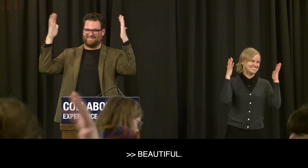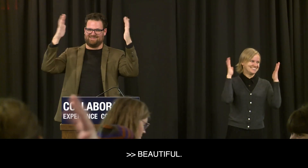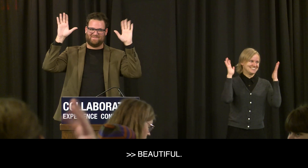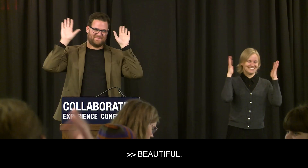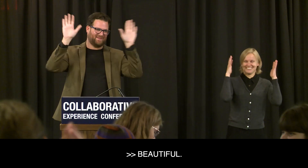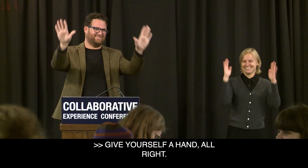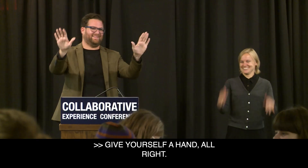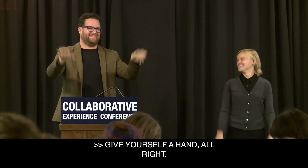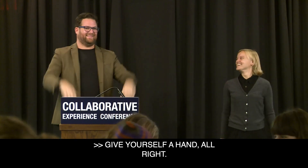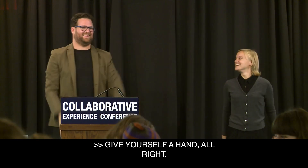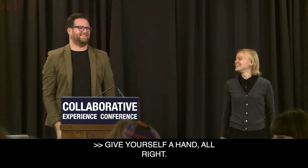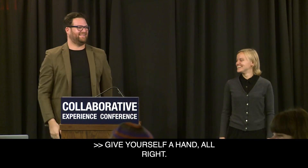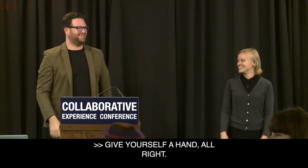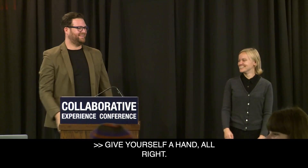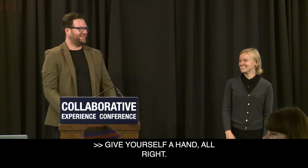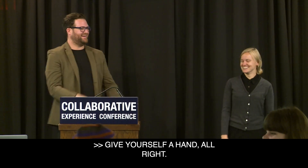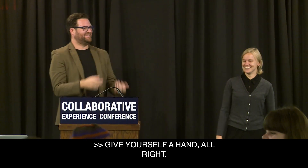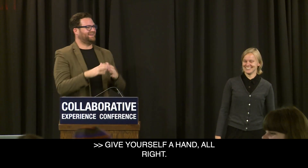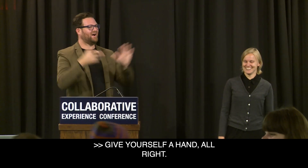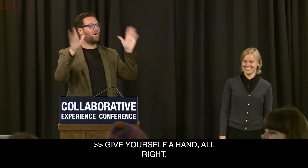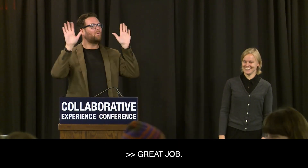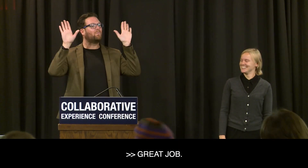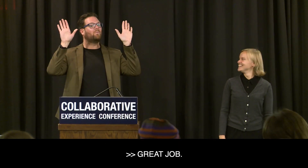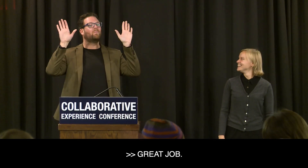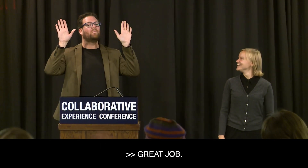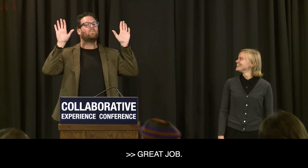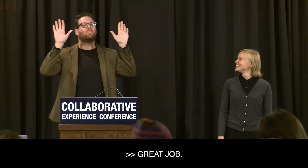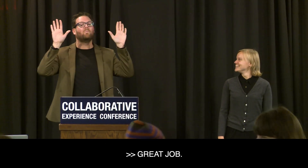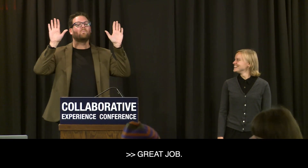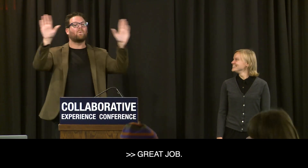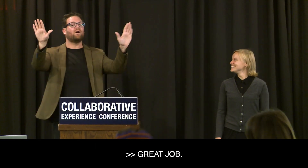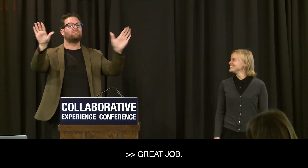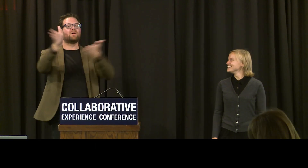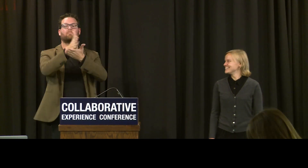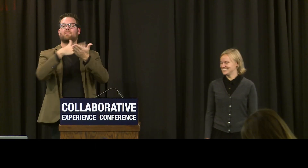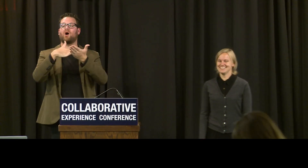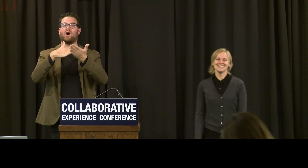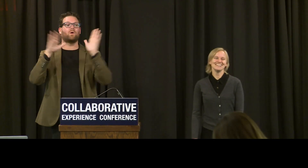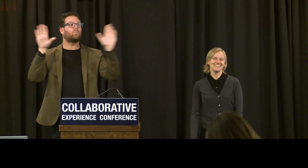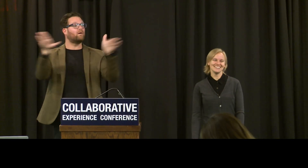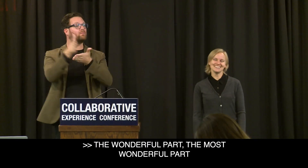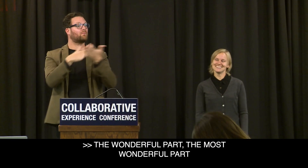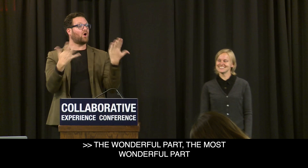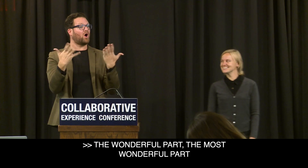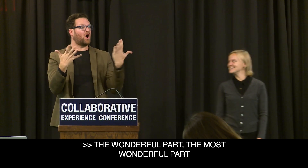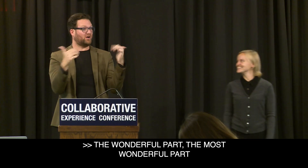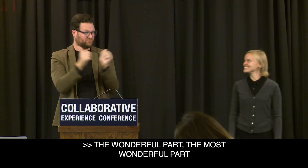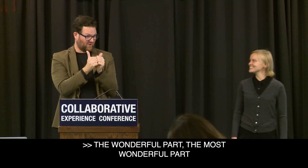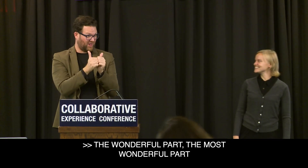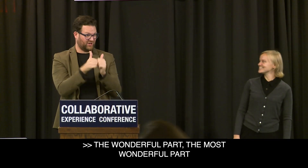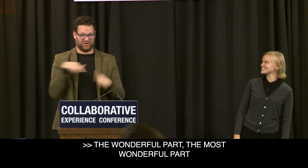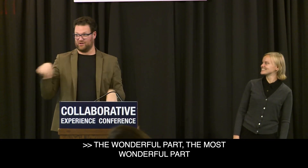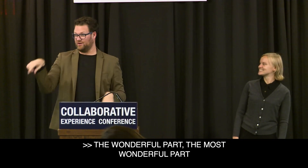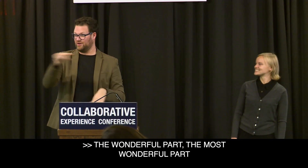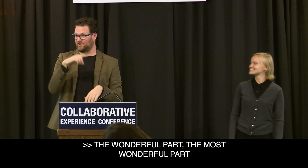Beautiful. Give yourself a hand. All right. Great job. The most wonderful